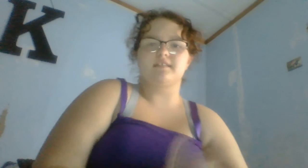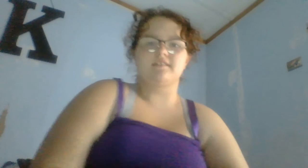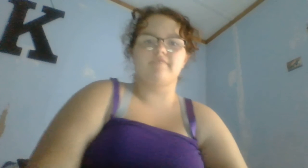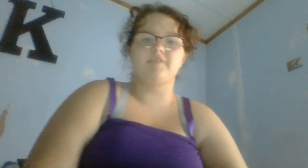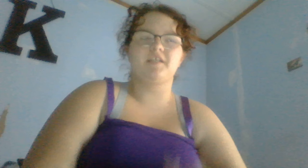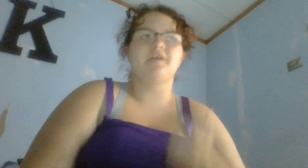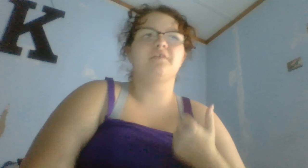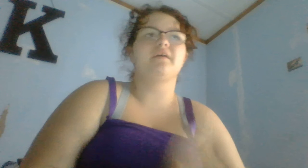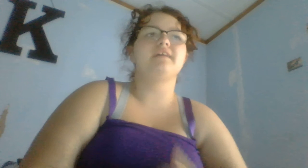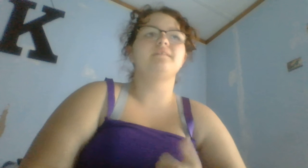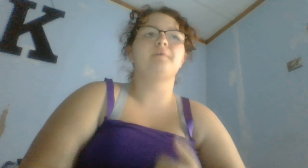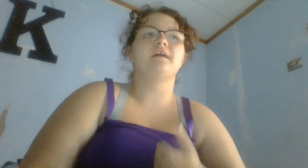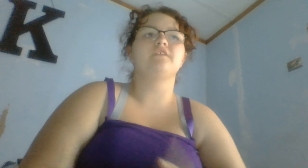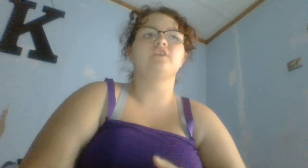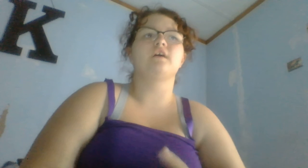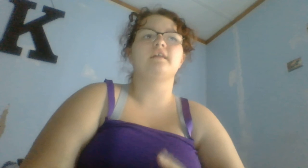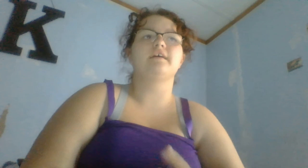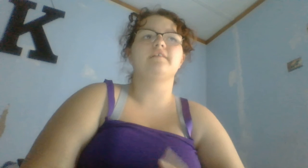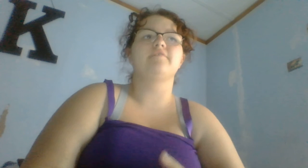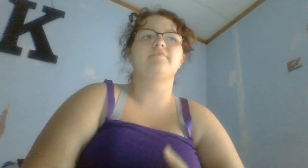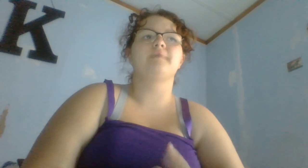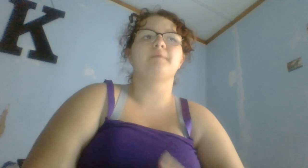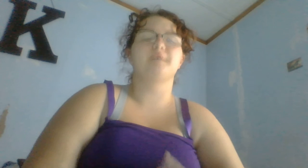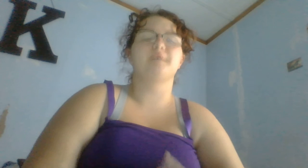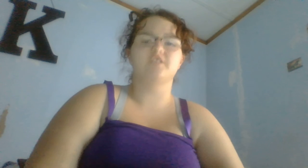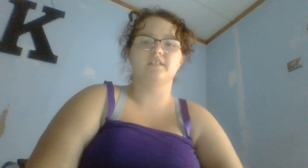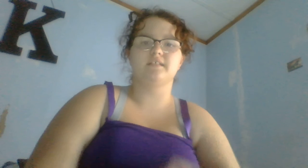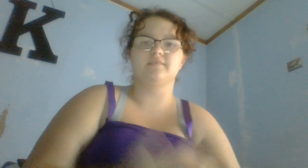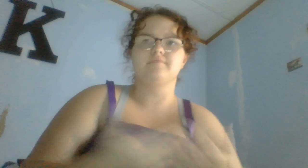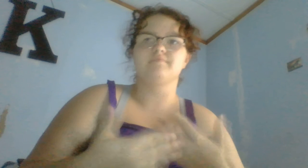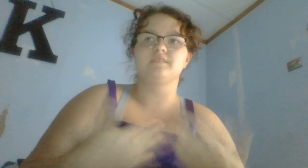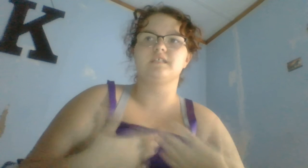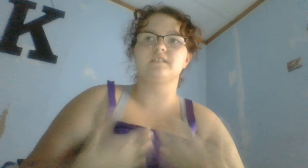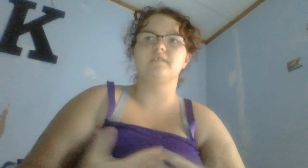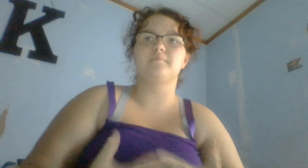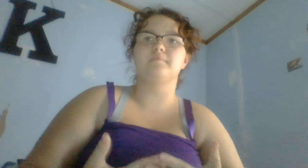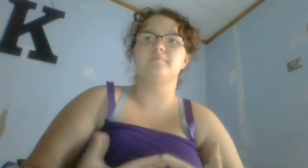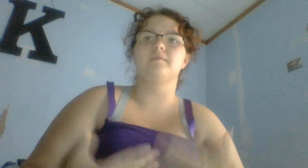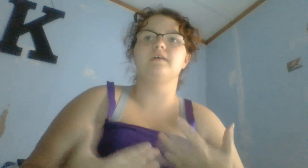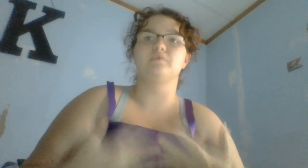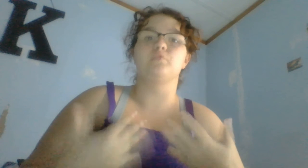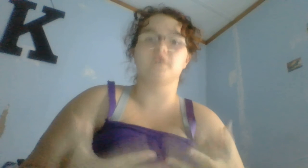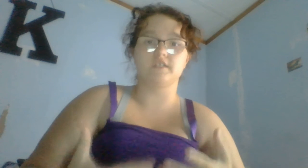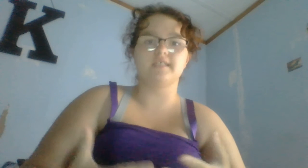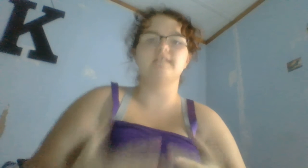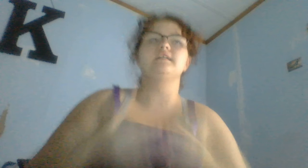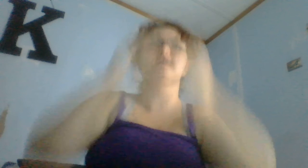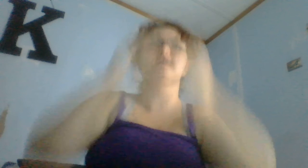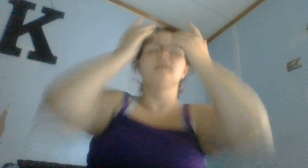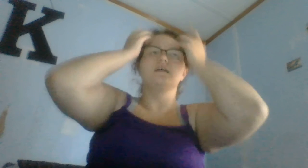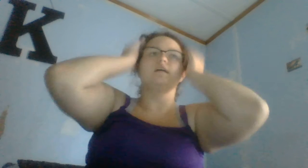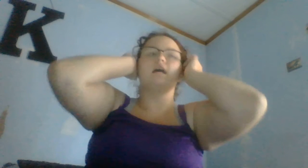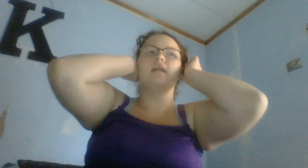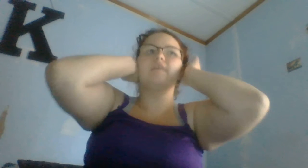last video it depends on if my budgeting system is working and